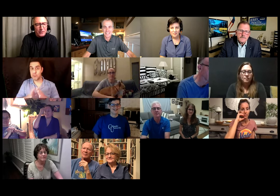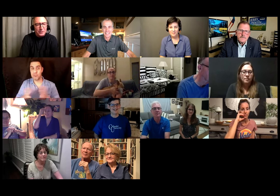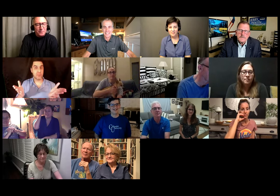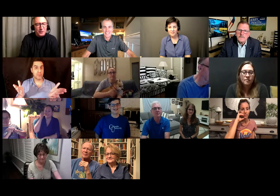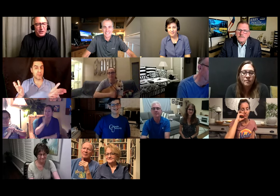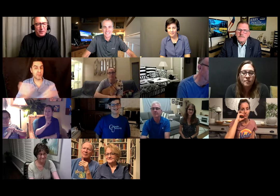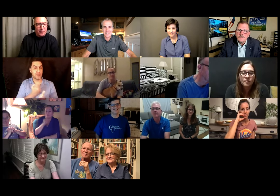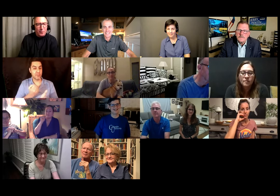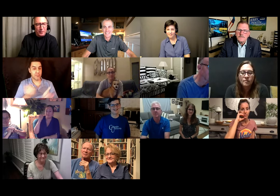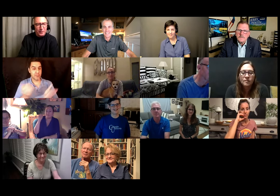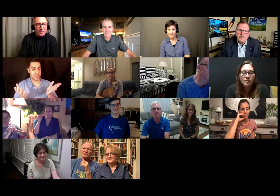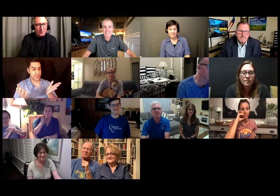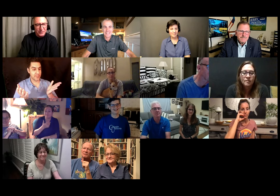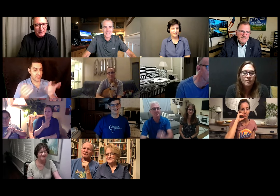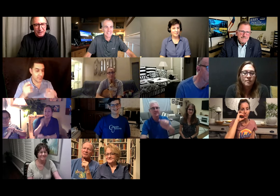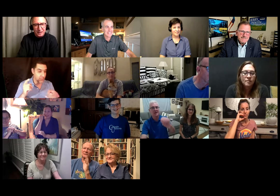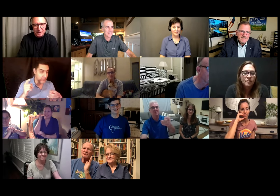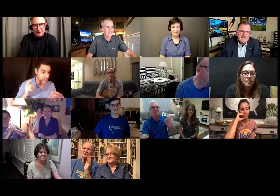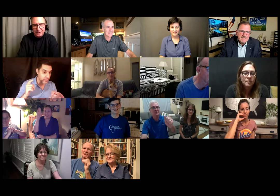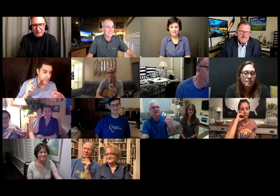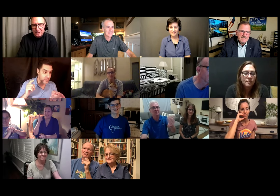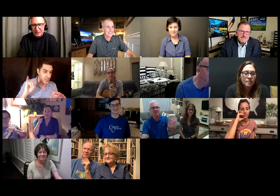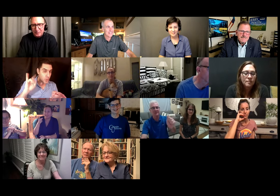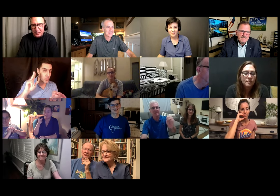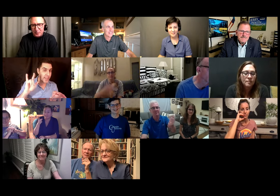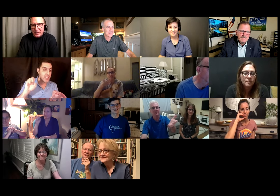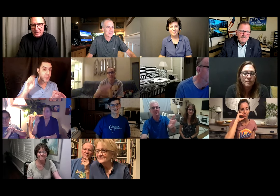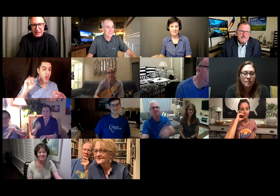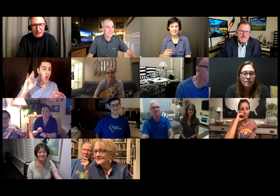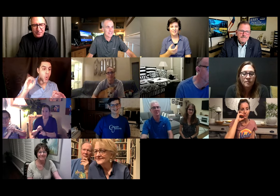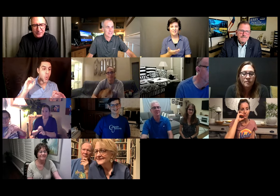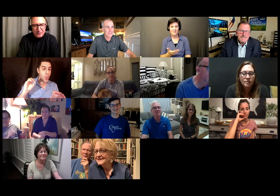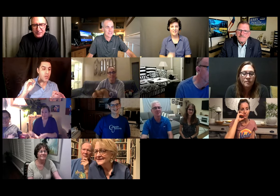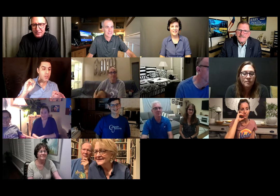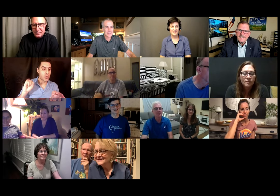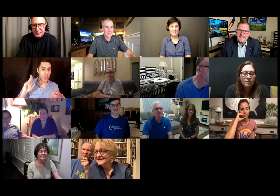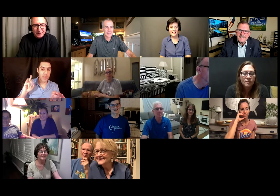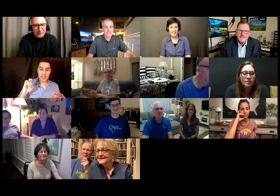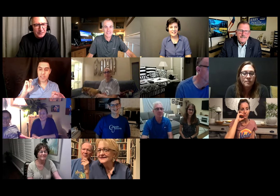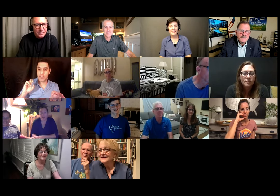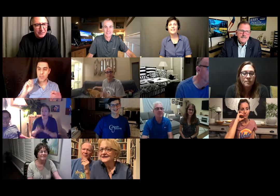burning question for Jerry before we close? Perhaps you can ask it now.